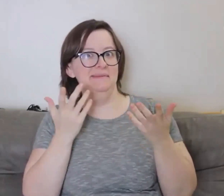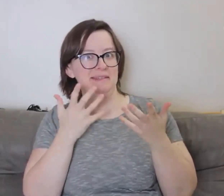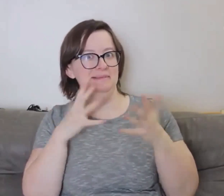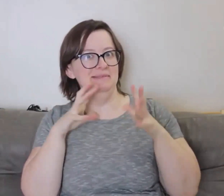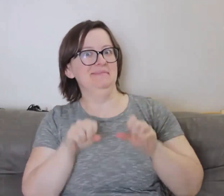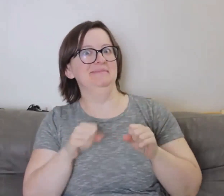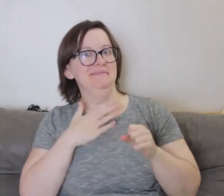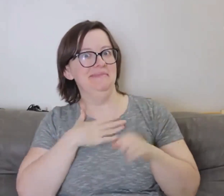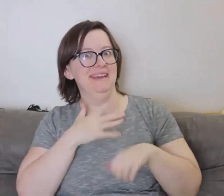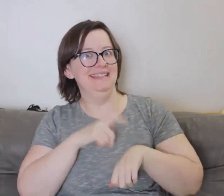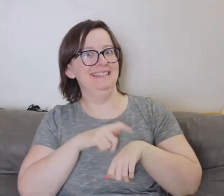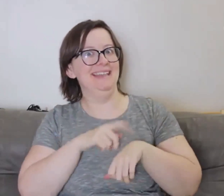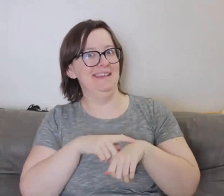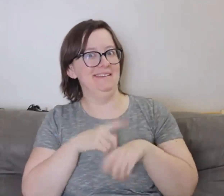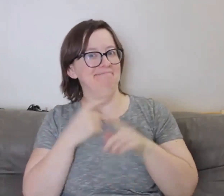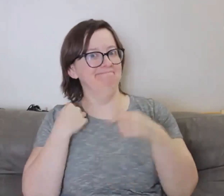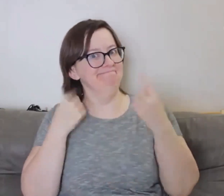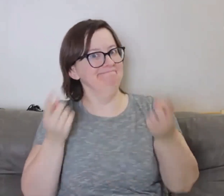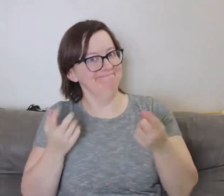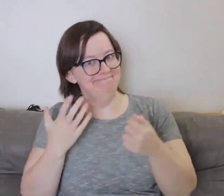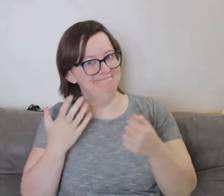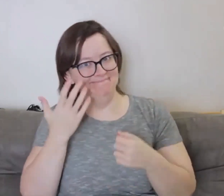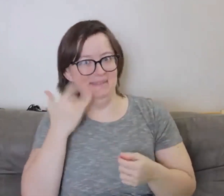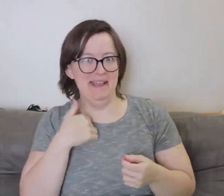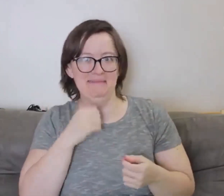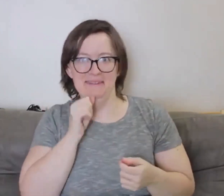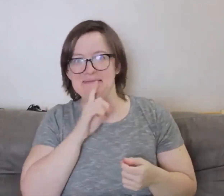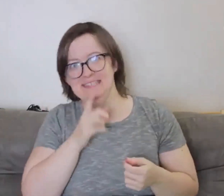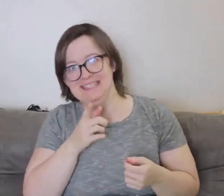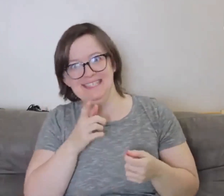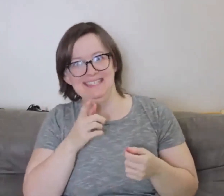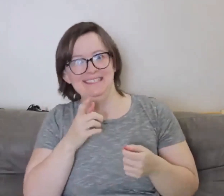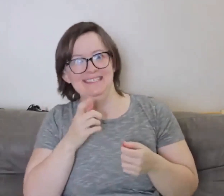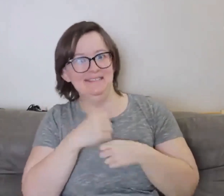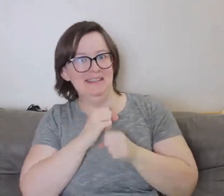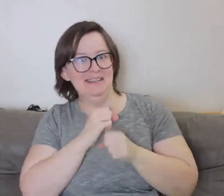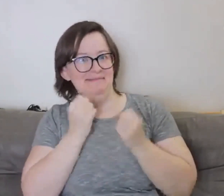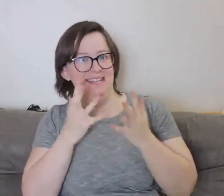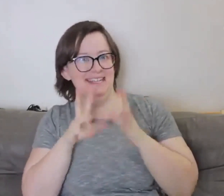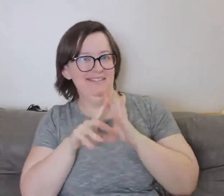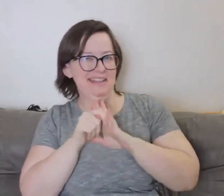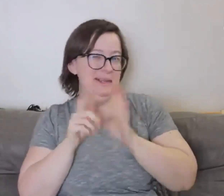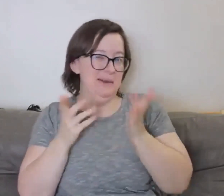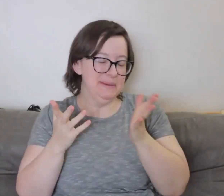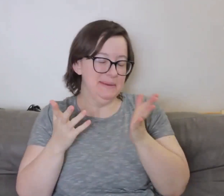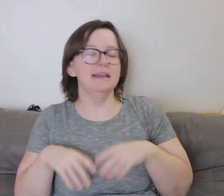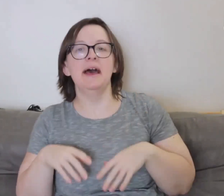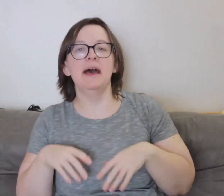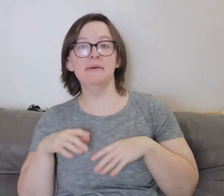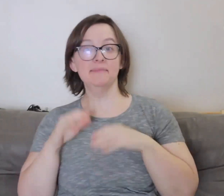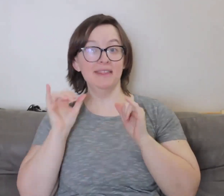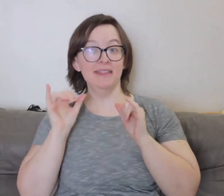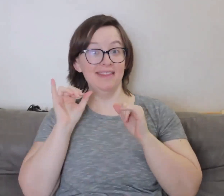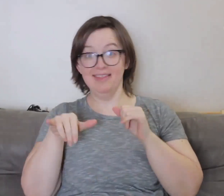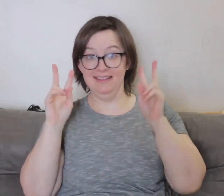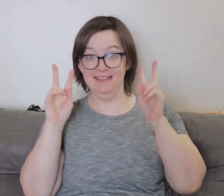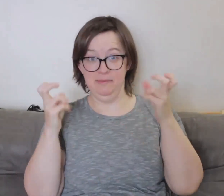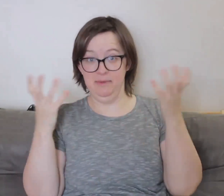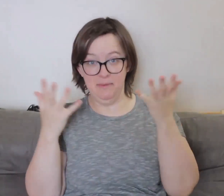but I wanted to post a video about this topic because this is what has been taking up a lot of my time lately and the reason why I haven't been making a ton of